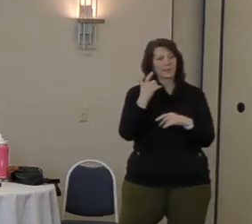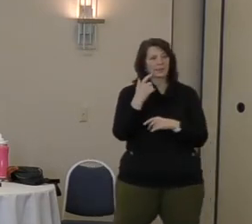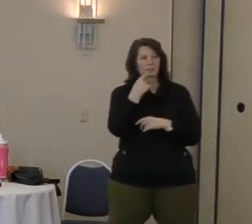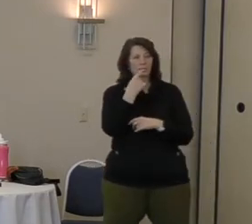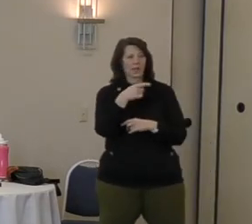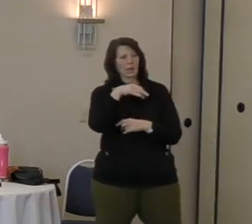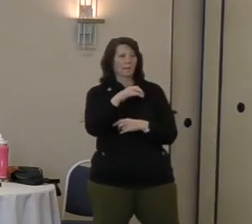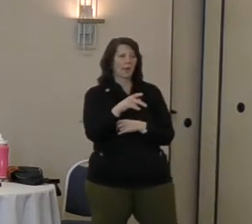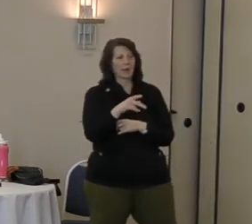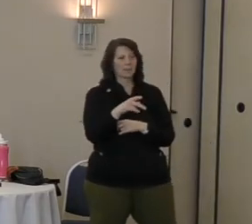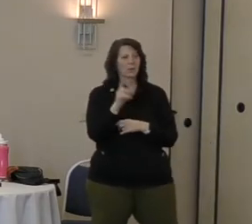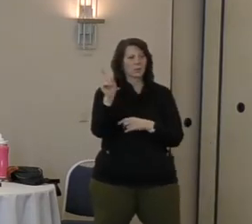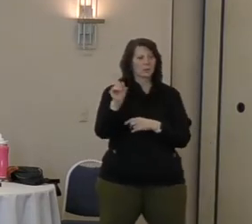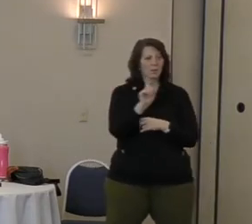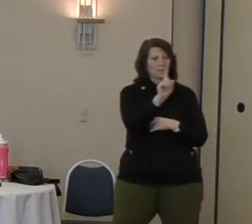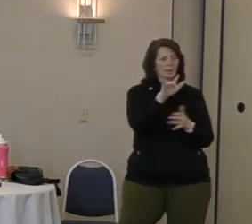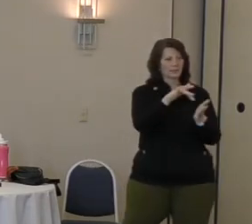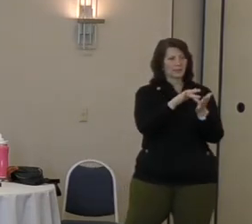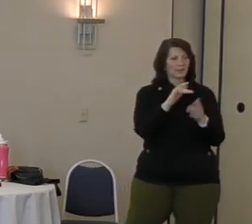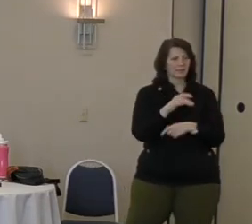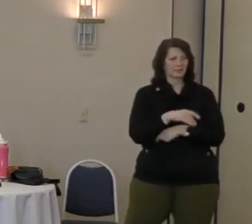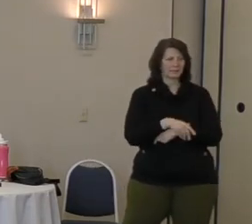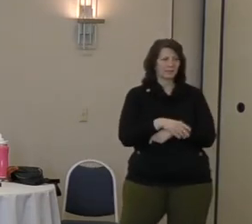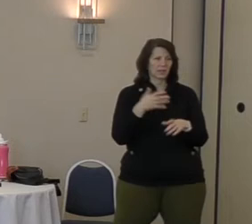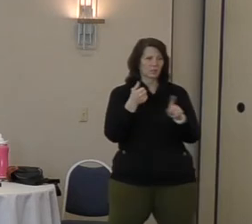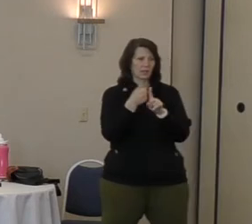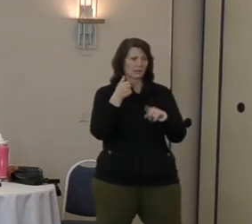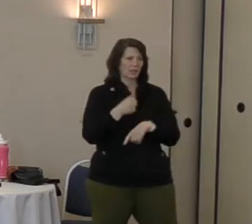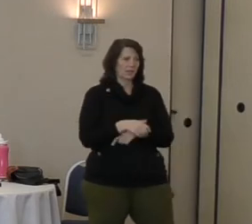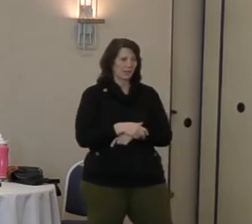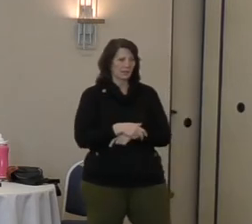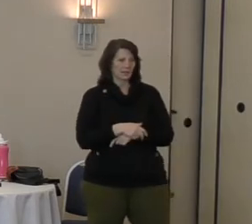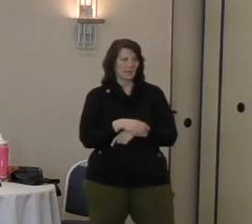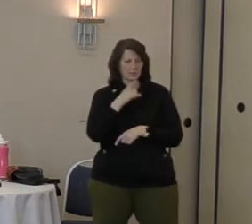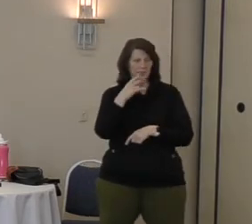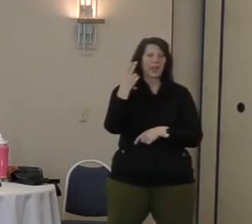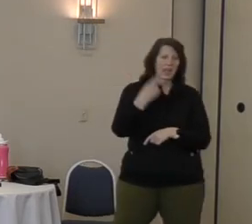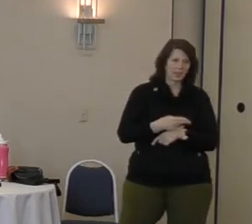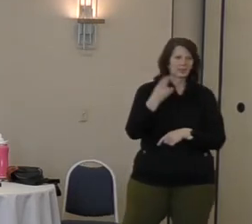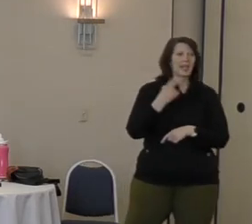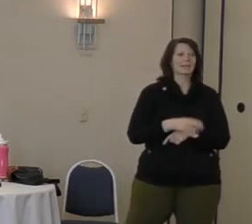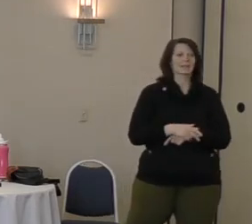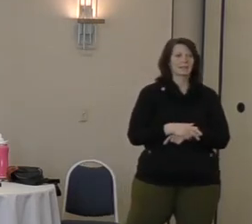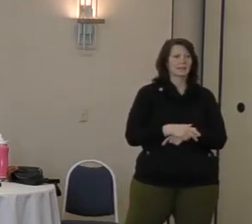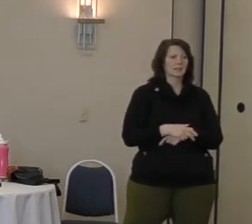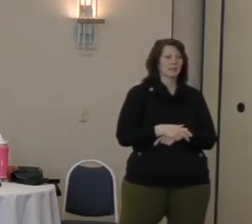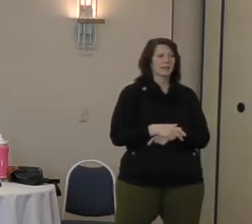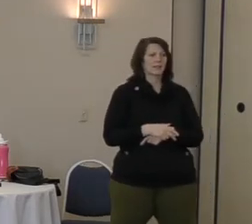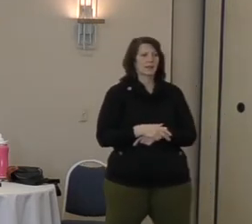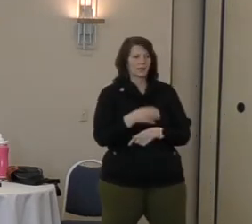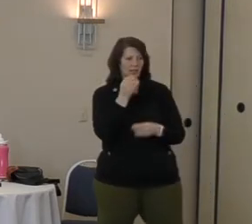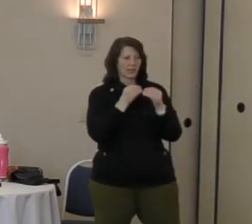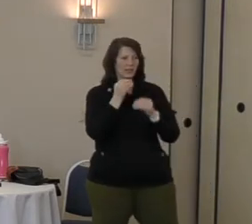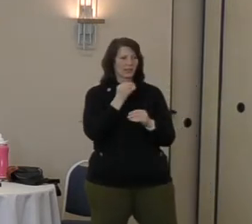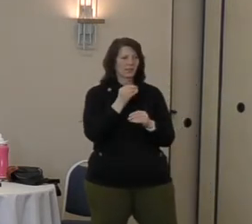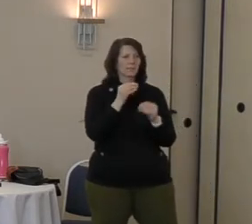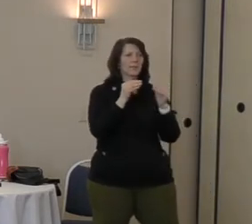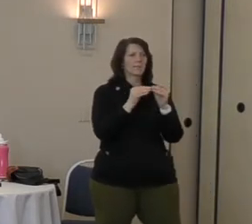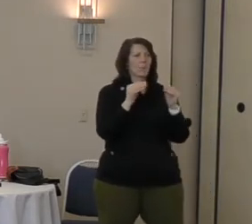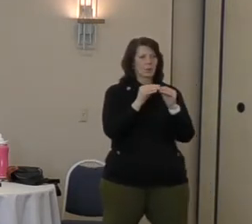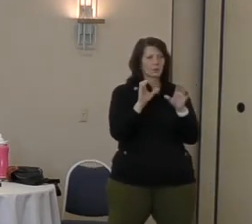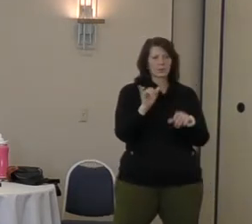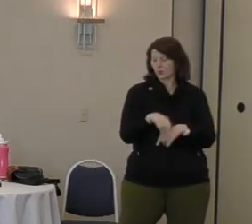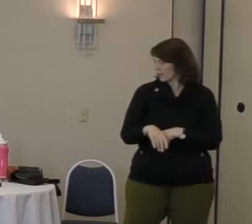tell a prop, hey, I want you to go up between the centers and run a hard line and crash to a back. He's going to be like, hell yes, right? And they're going to eat that up. And so the more you can